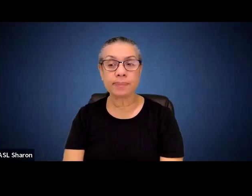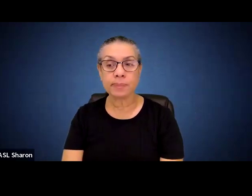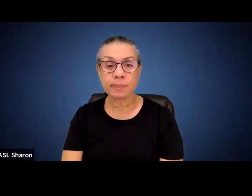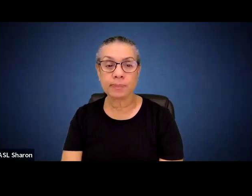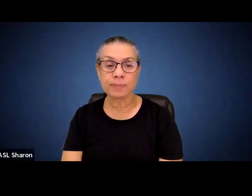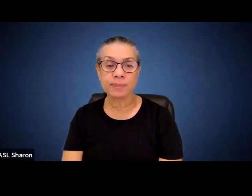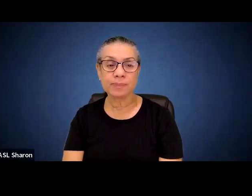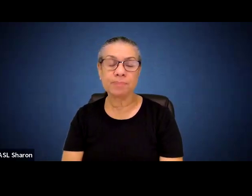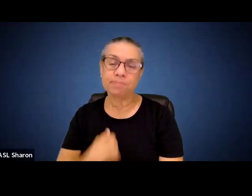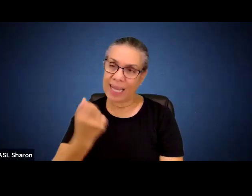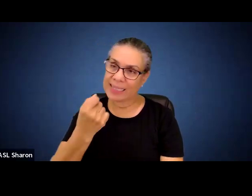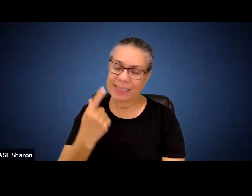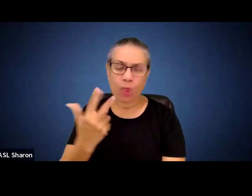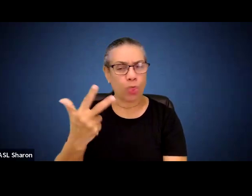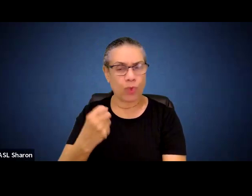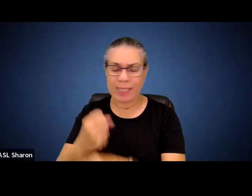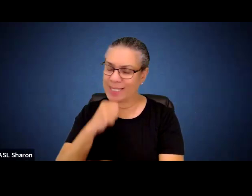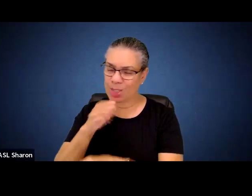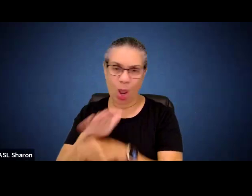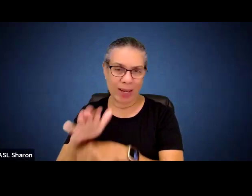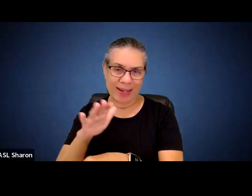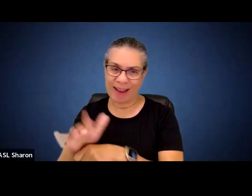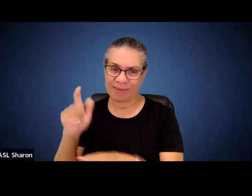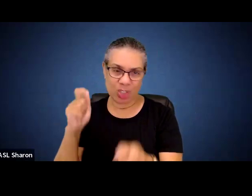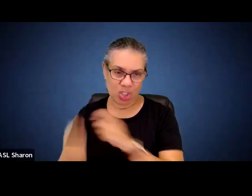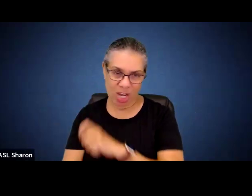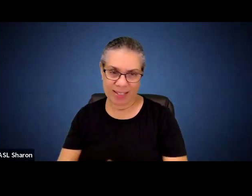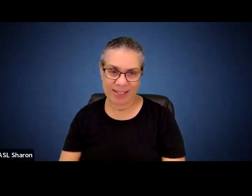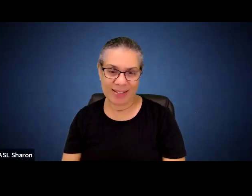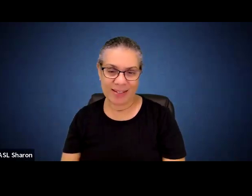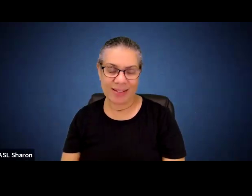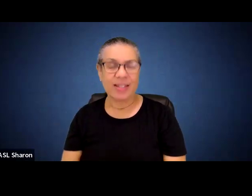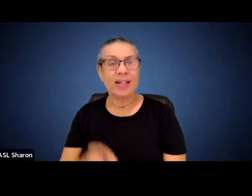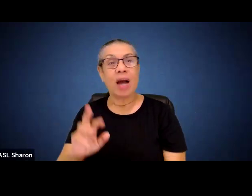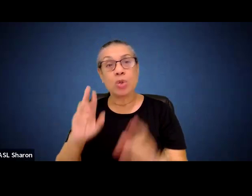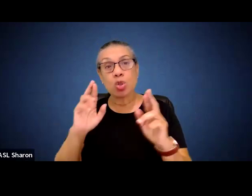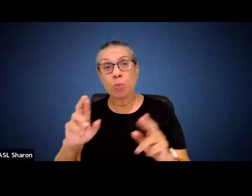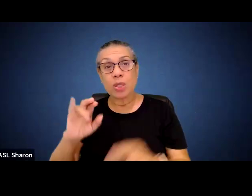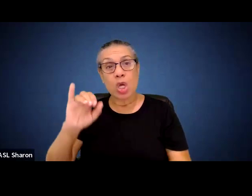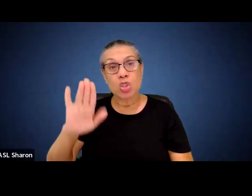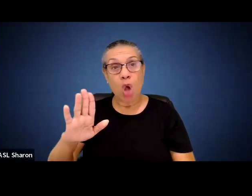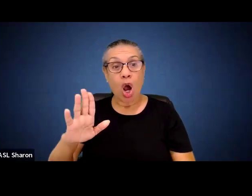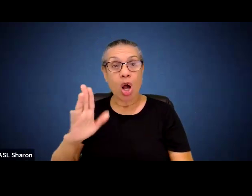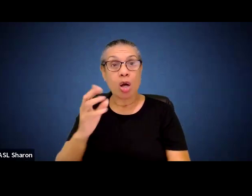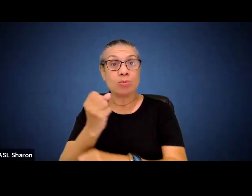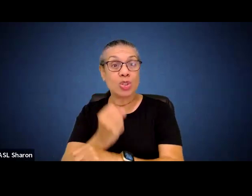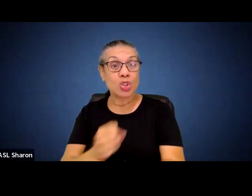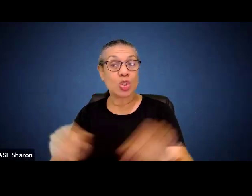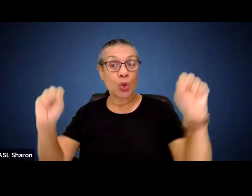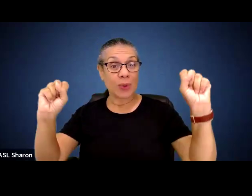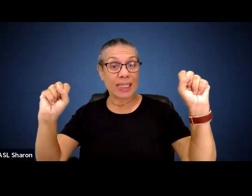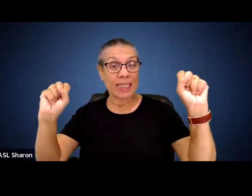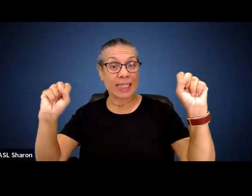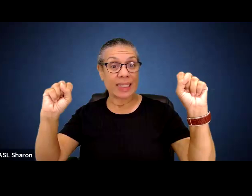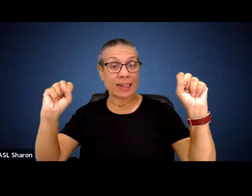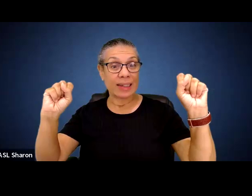I understand it takes more than 3 years. I was hoping that job security hanging on somebody's head